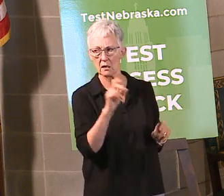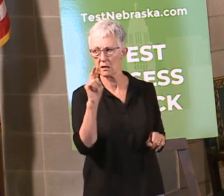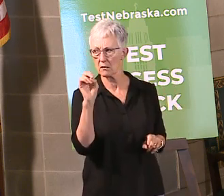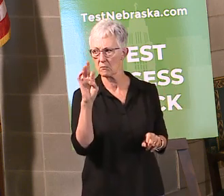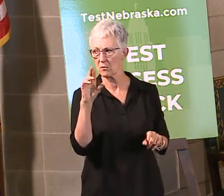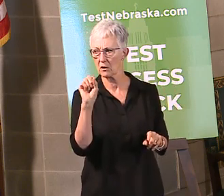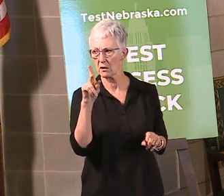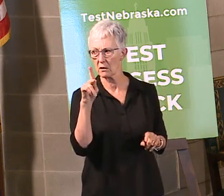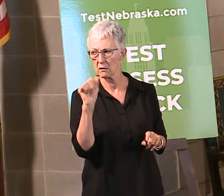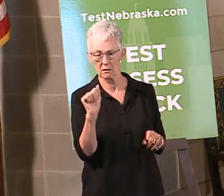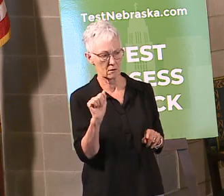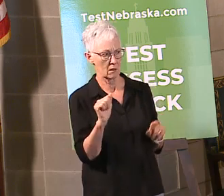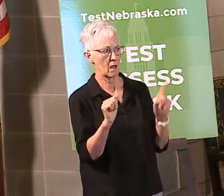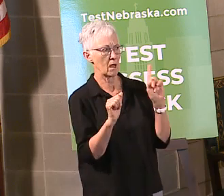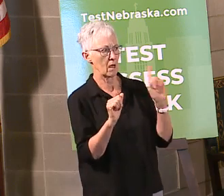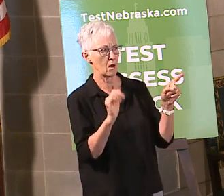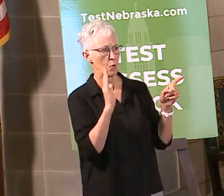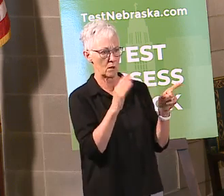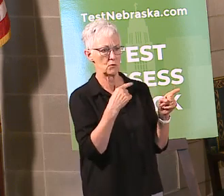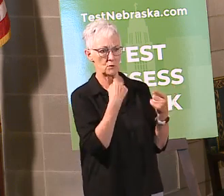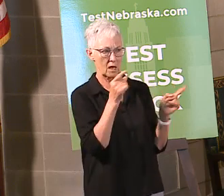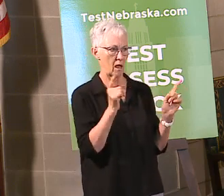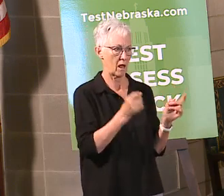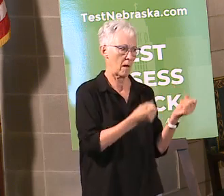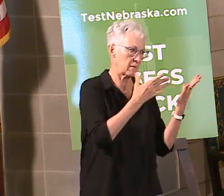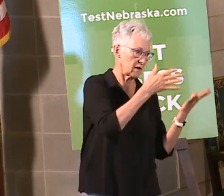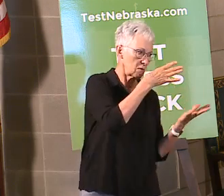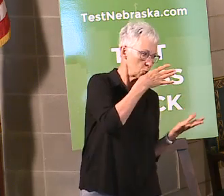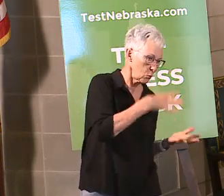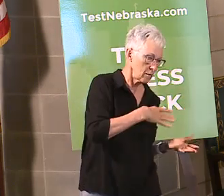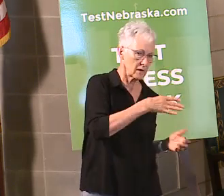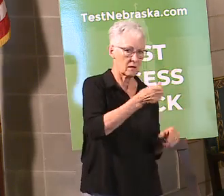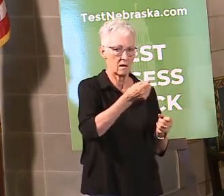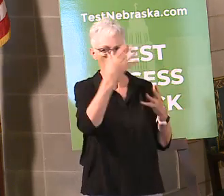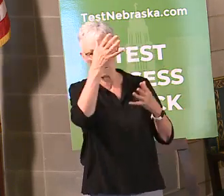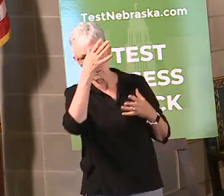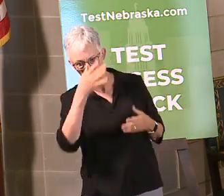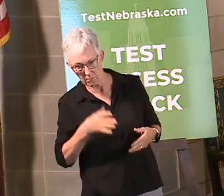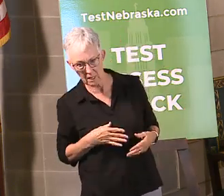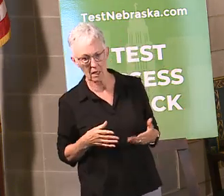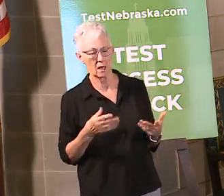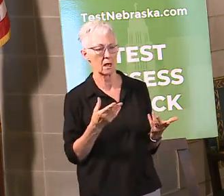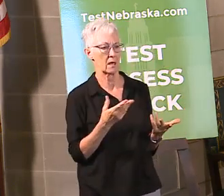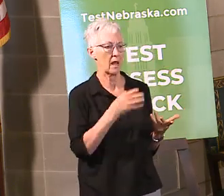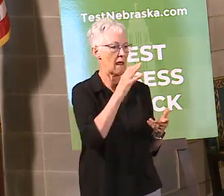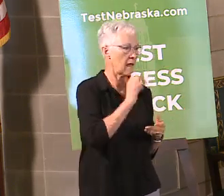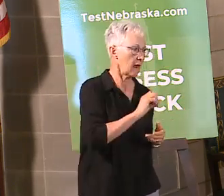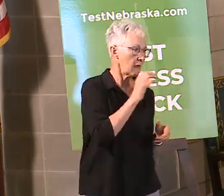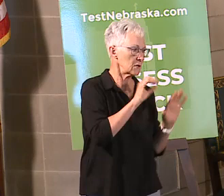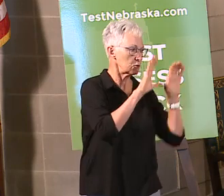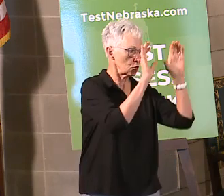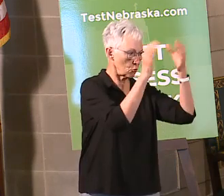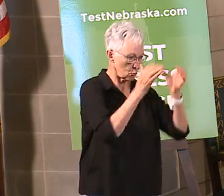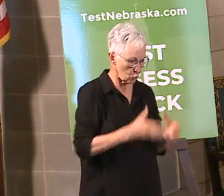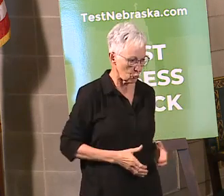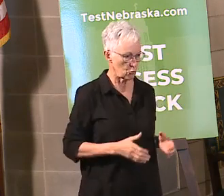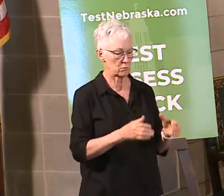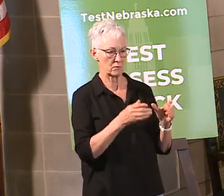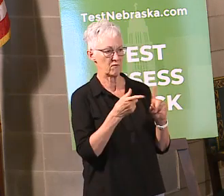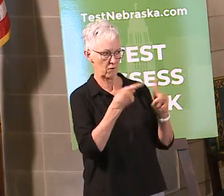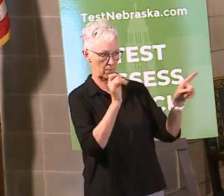it with underrepresented groups? So Charlie Brogan wants to know if we're going to be releasing demographic information with regard to